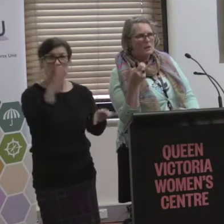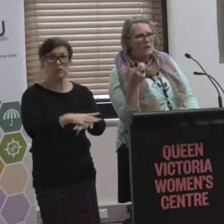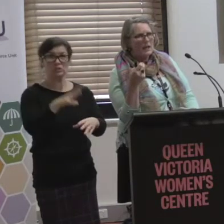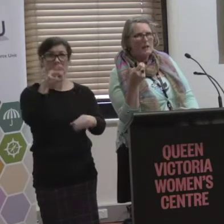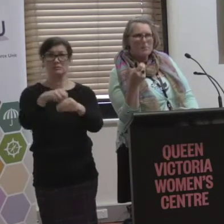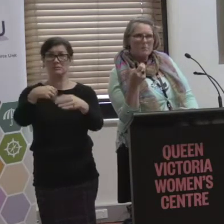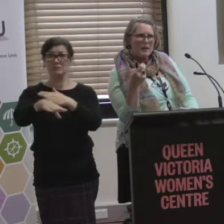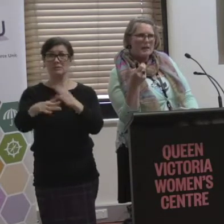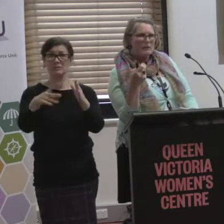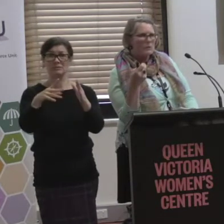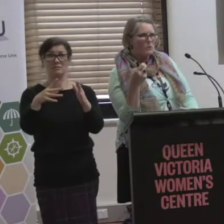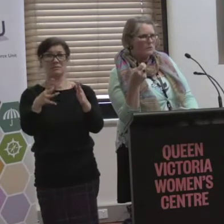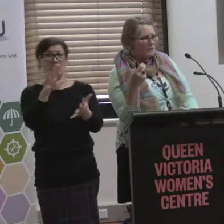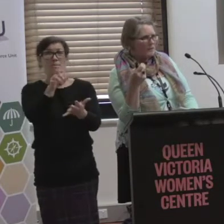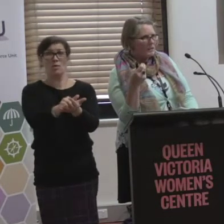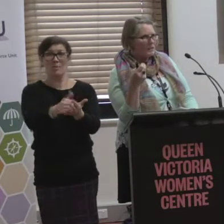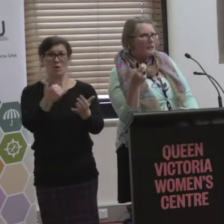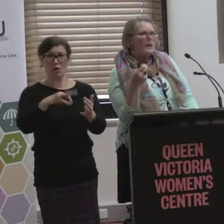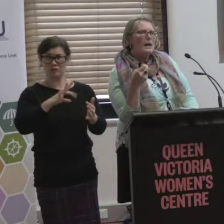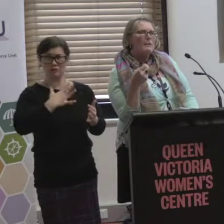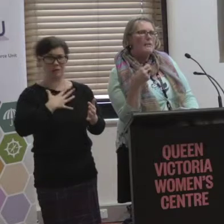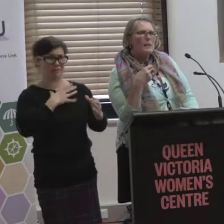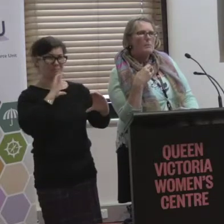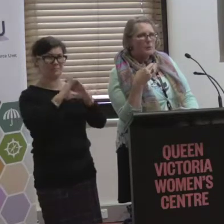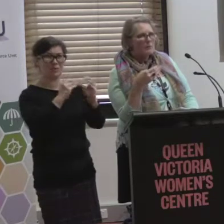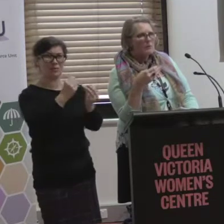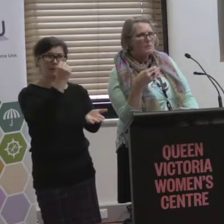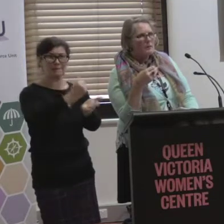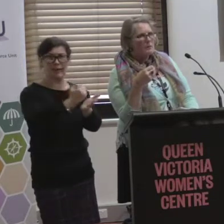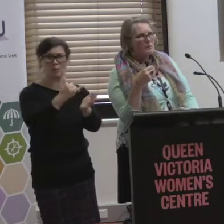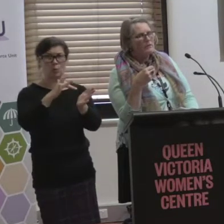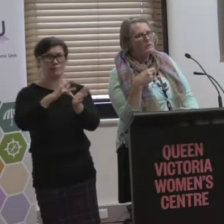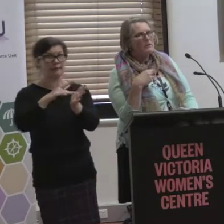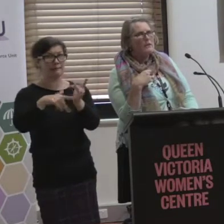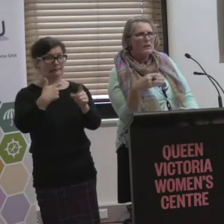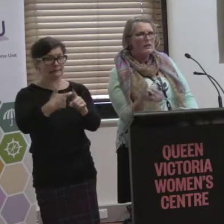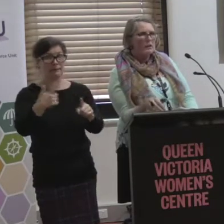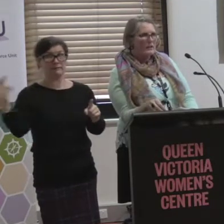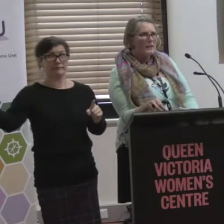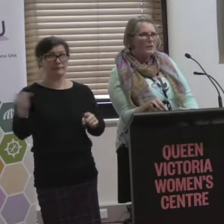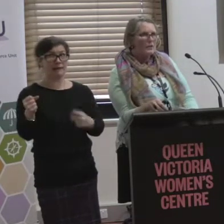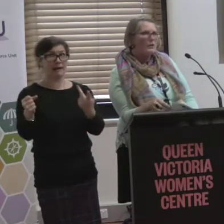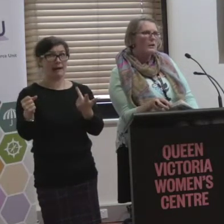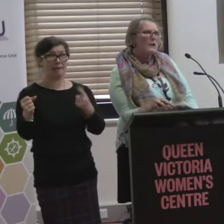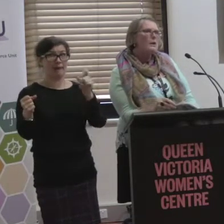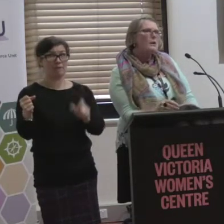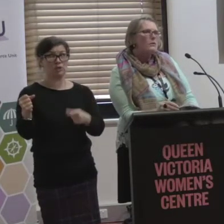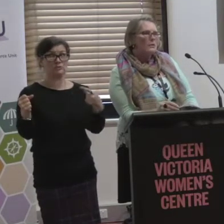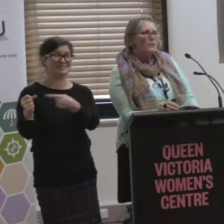like communicating with banks or Centrelink. If they appoint someone to be their supportive attorney, they've actually got that legal